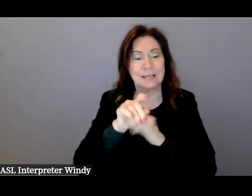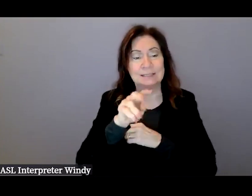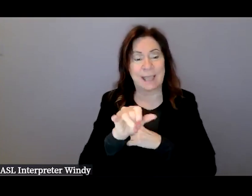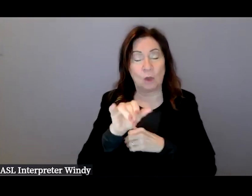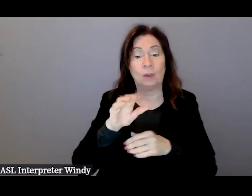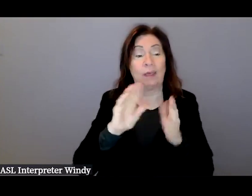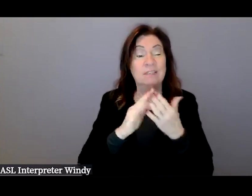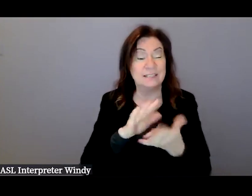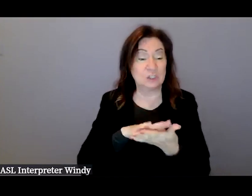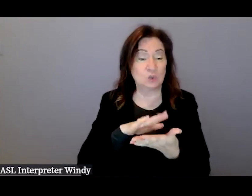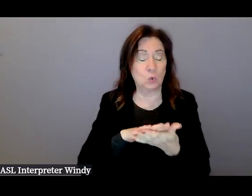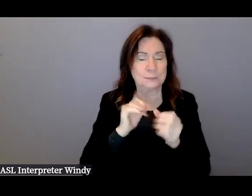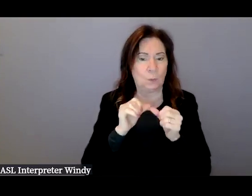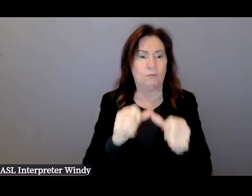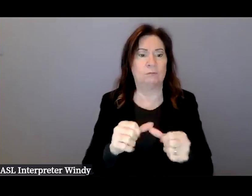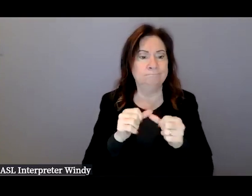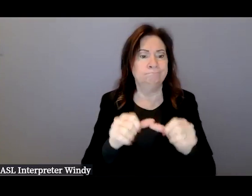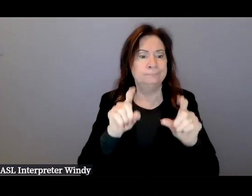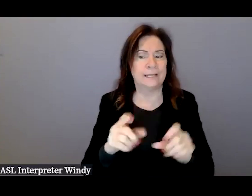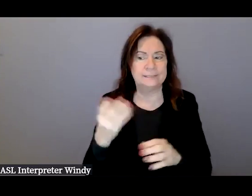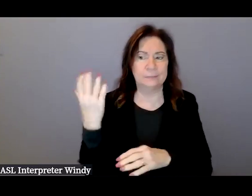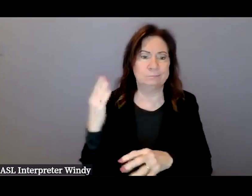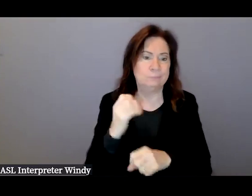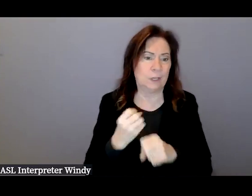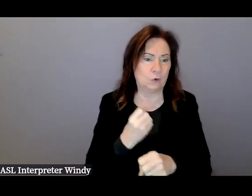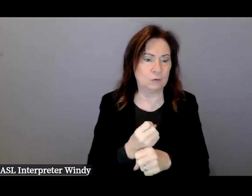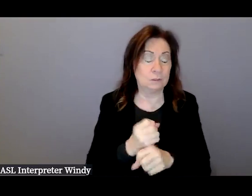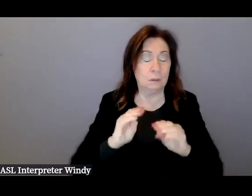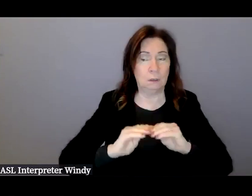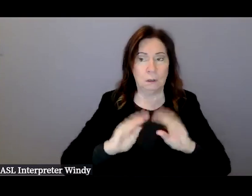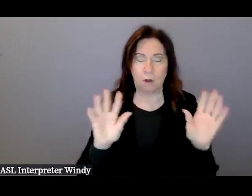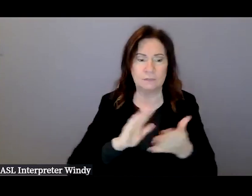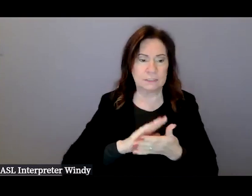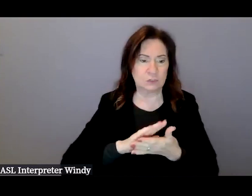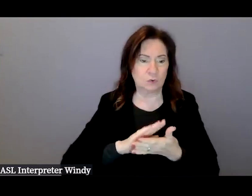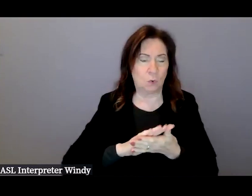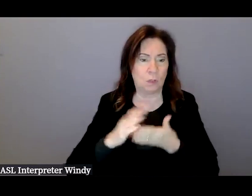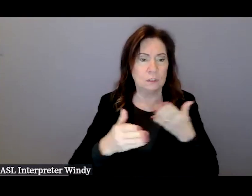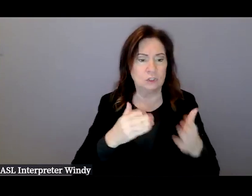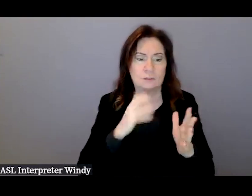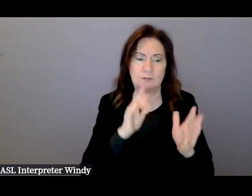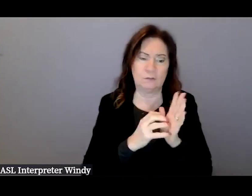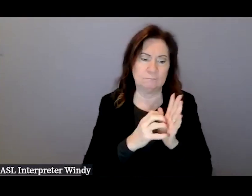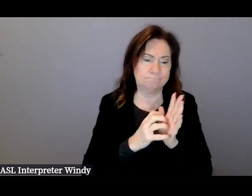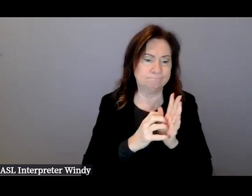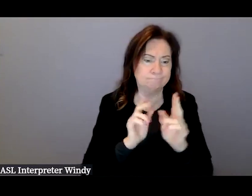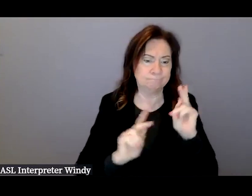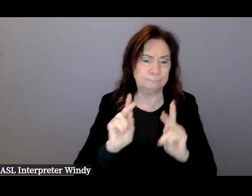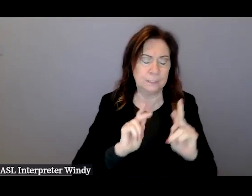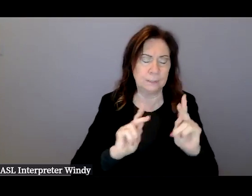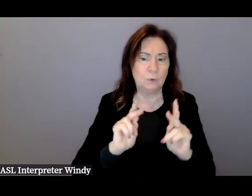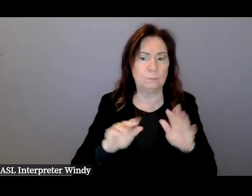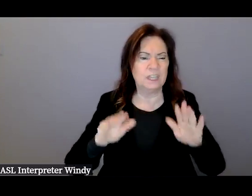we've consistently tested in previous years. Obviously, schools serve vulnerable populations, in this case, children